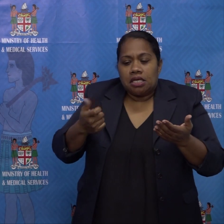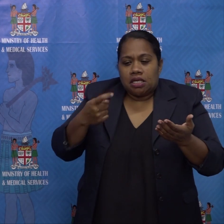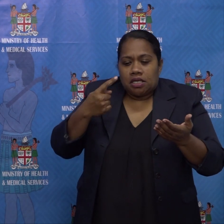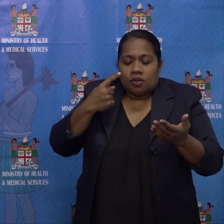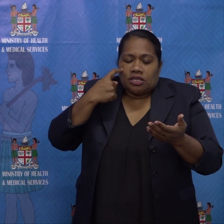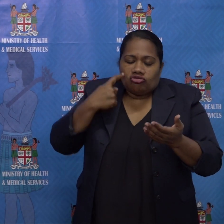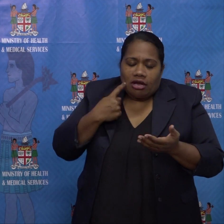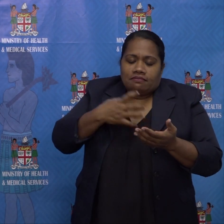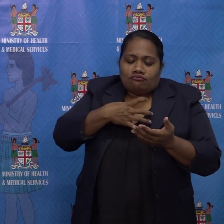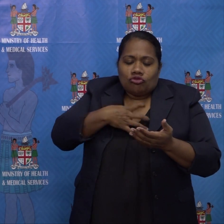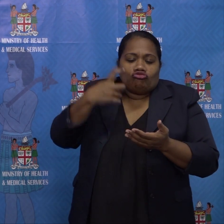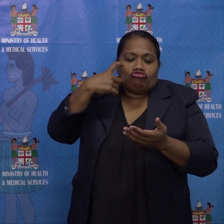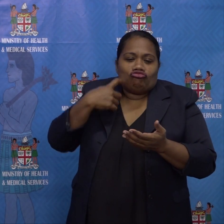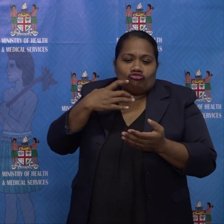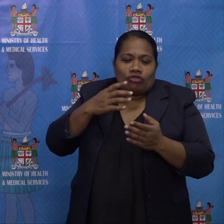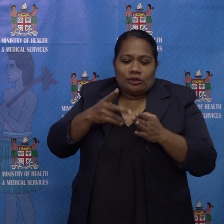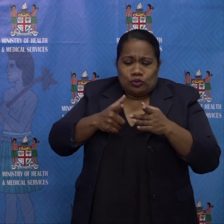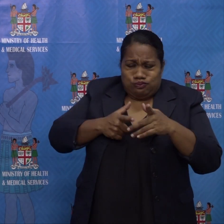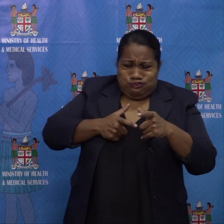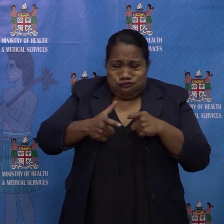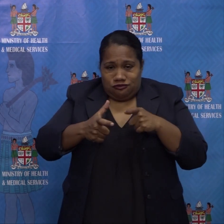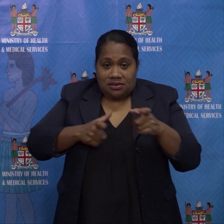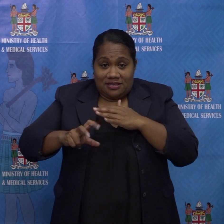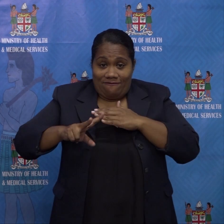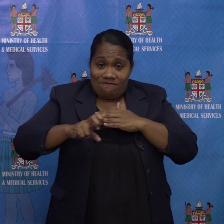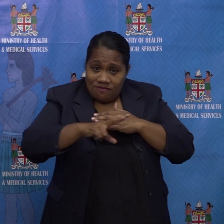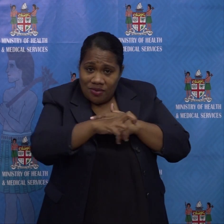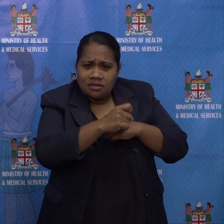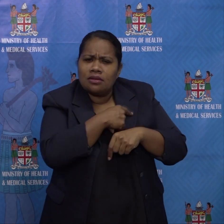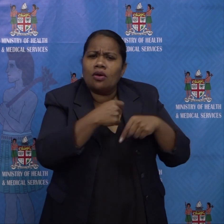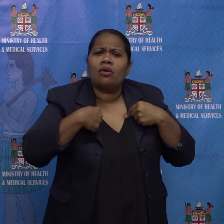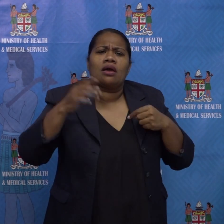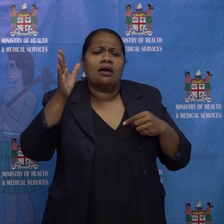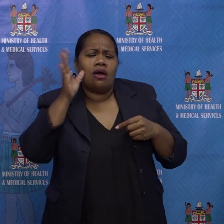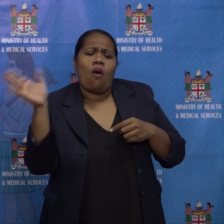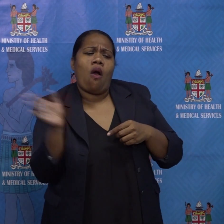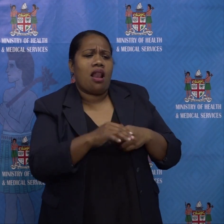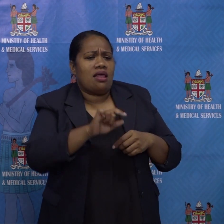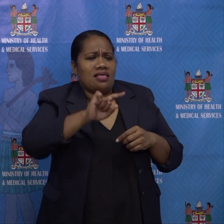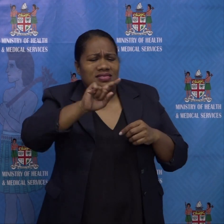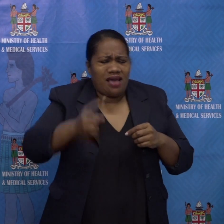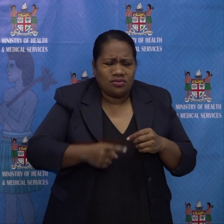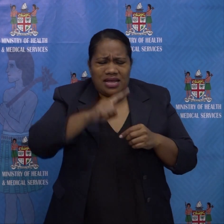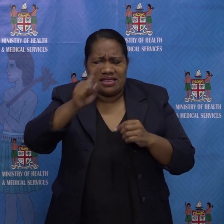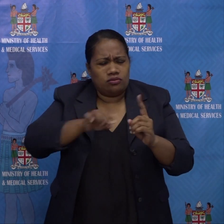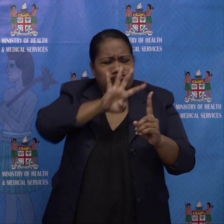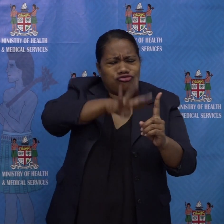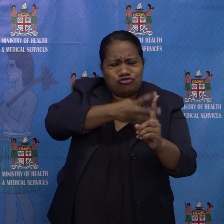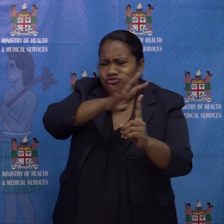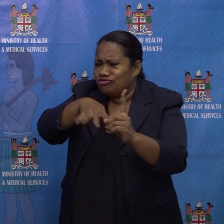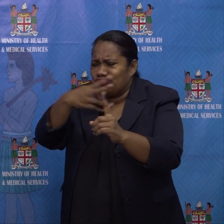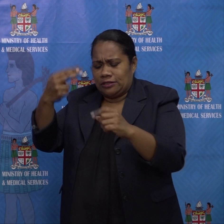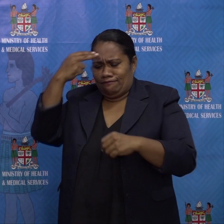contain this virus. As you've heard all of the thousands and thousands of screenings and testing that have